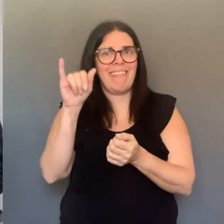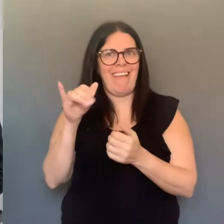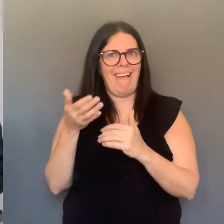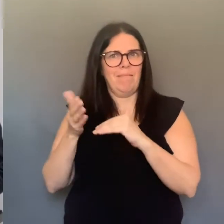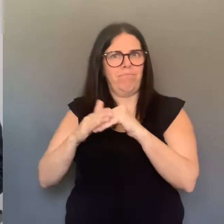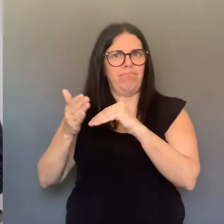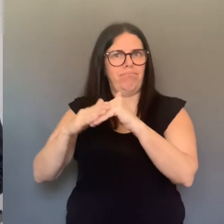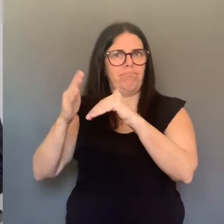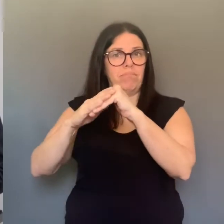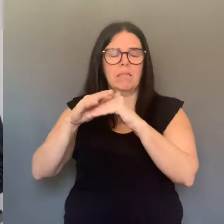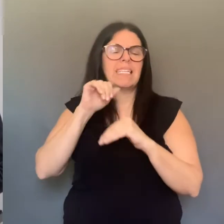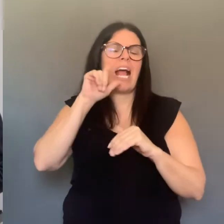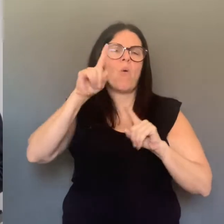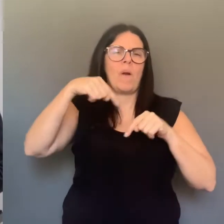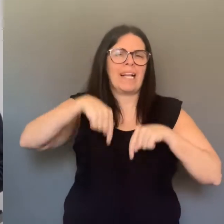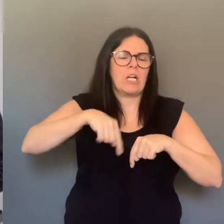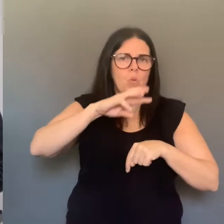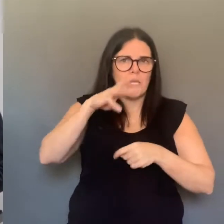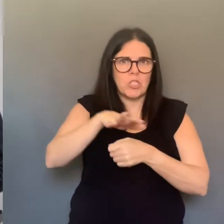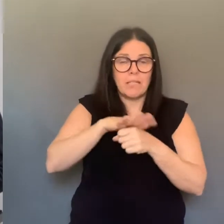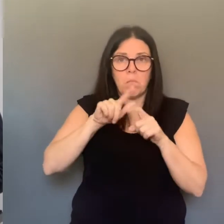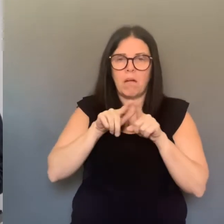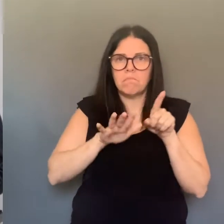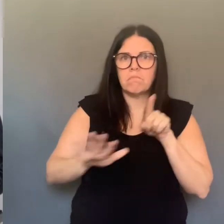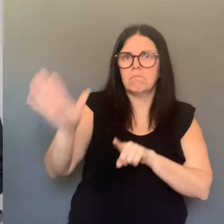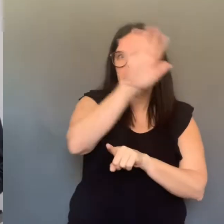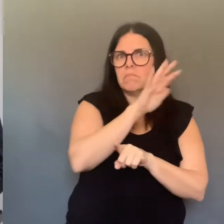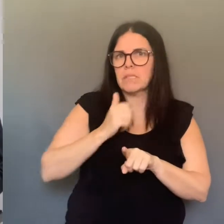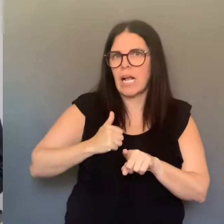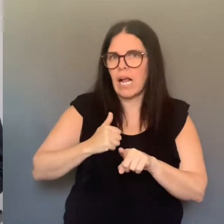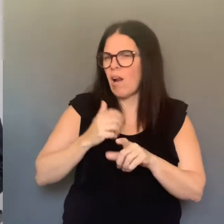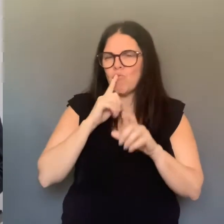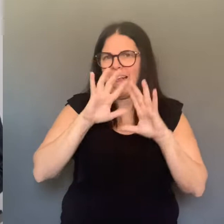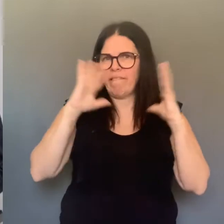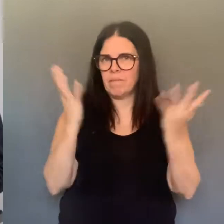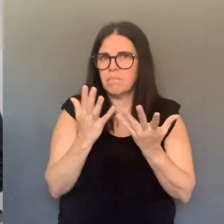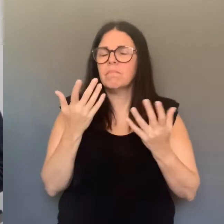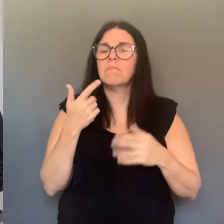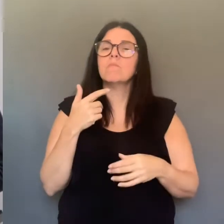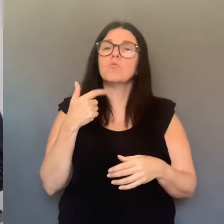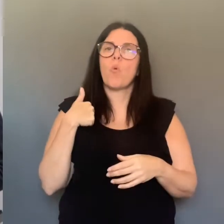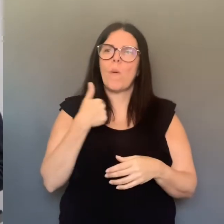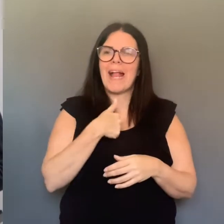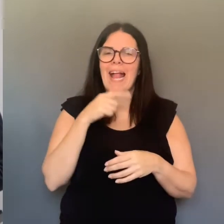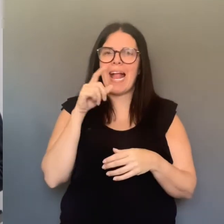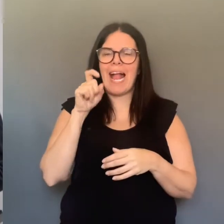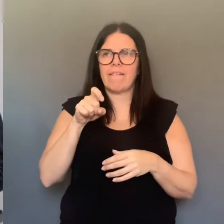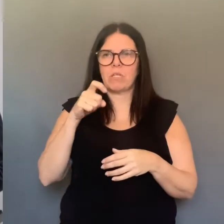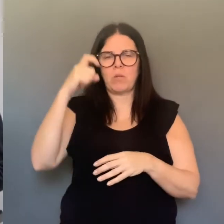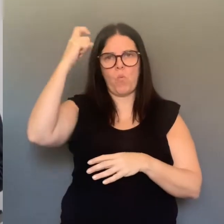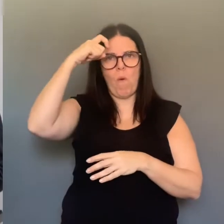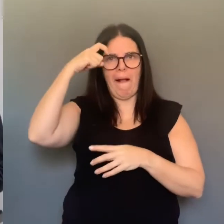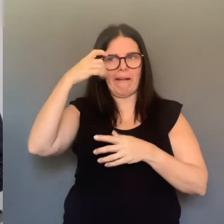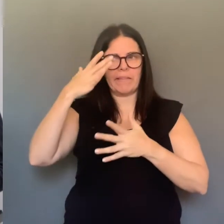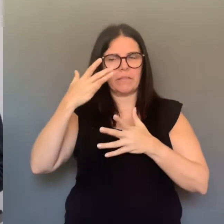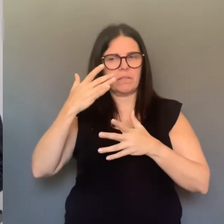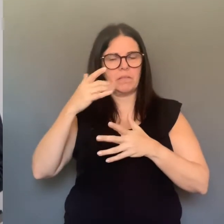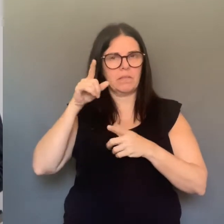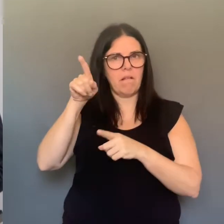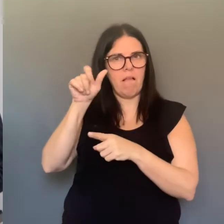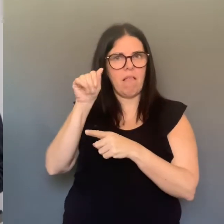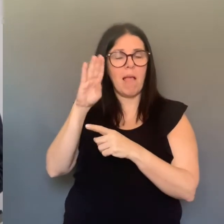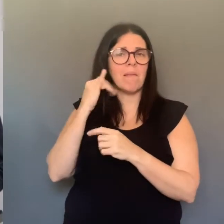is increasing at a very rapid rate. The number of people who are in the long-term care homes, all those numbers are going up, and it's not just